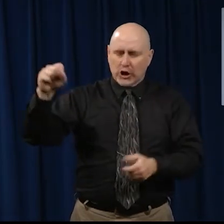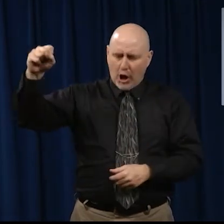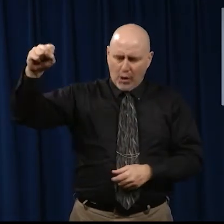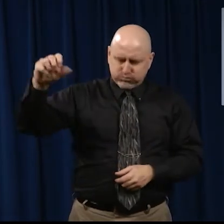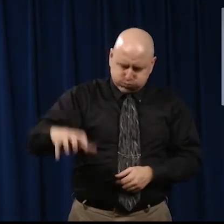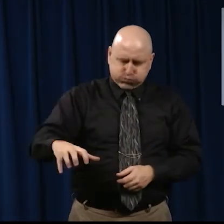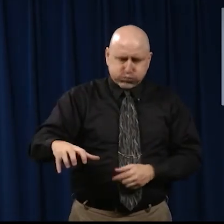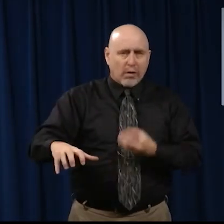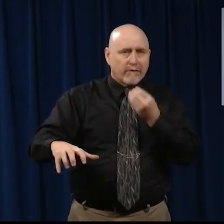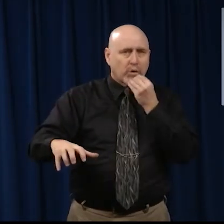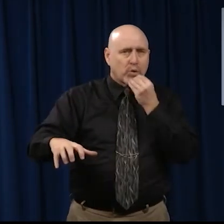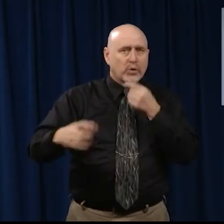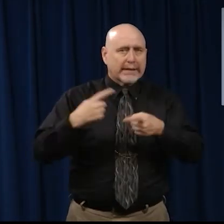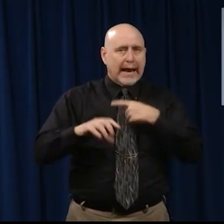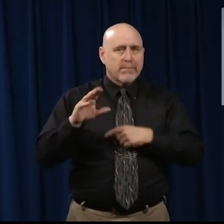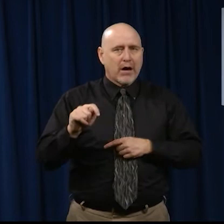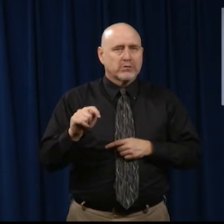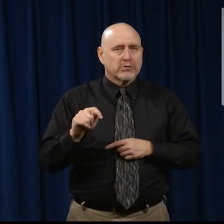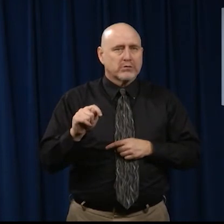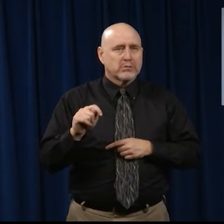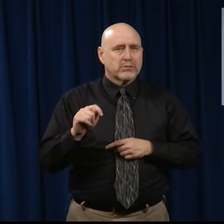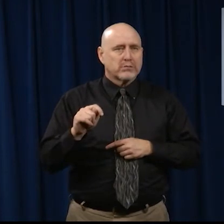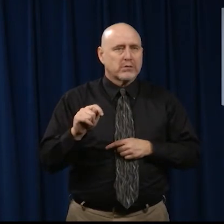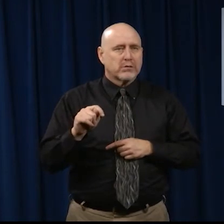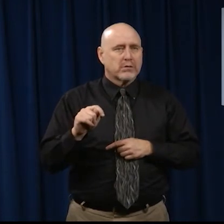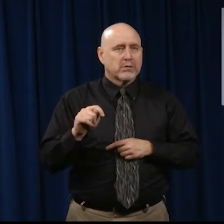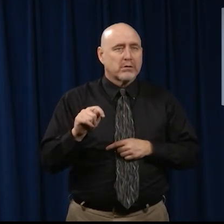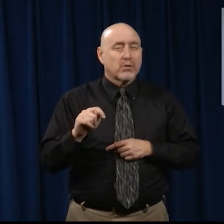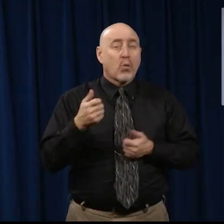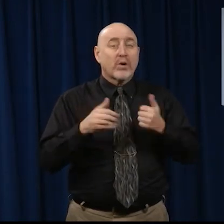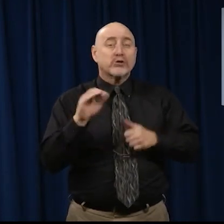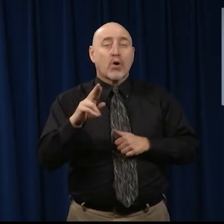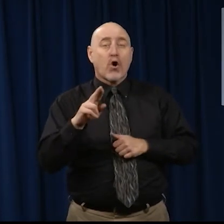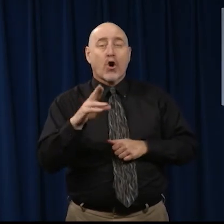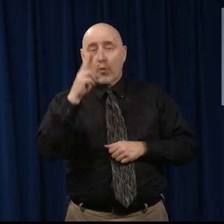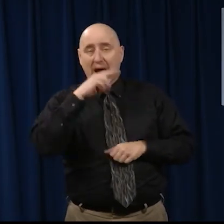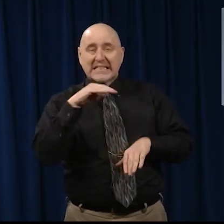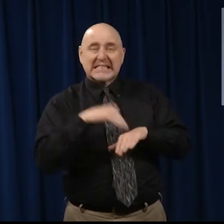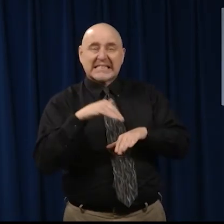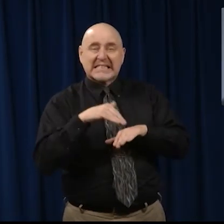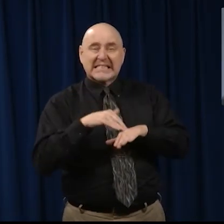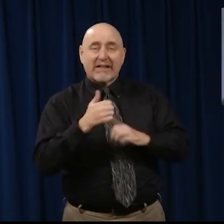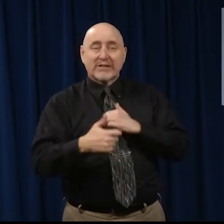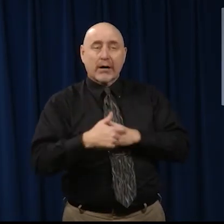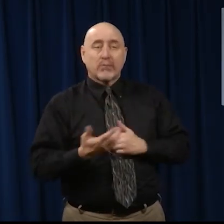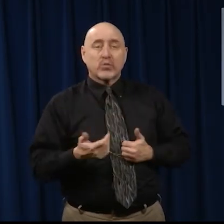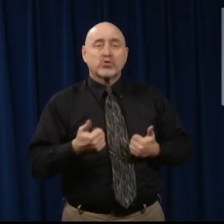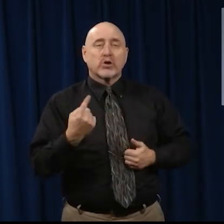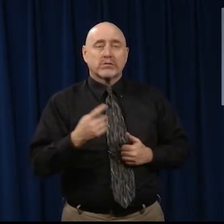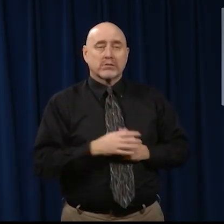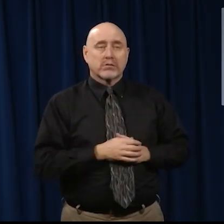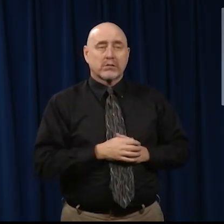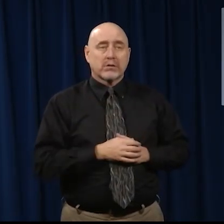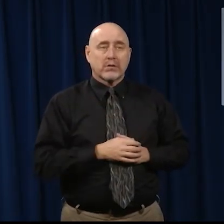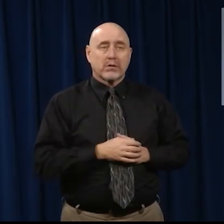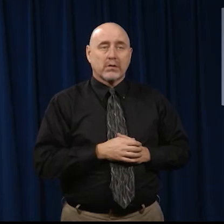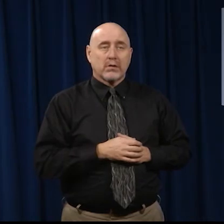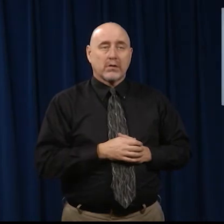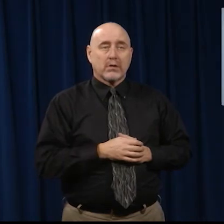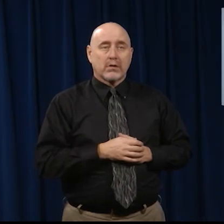huge pile of food came out. Do you know which bar the rats hit every single time? When they went over